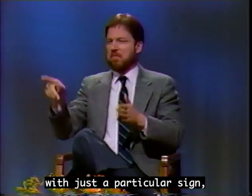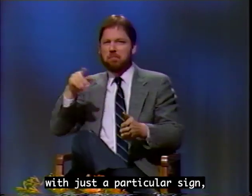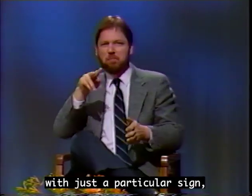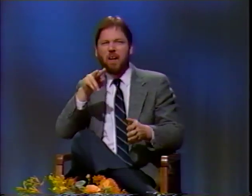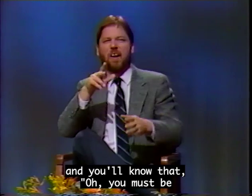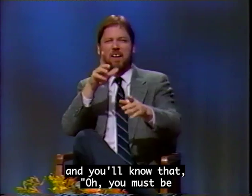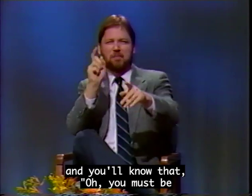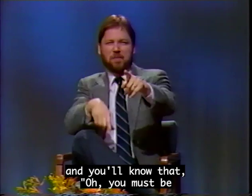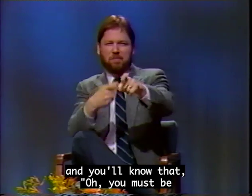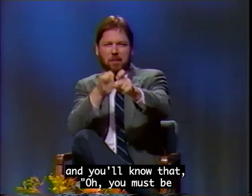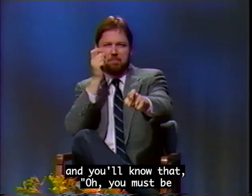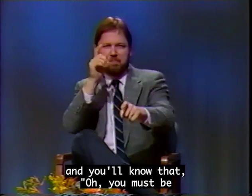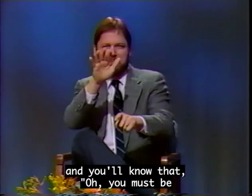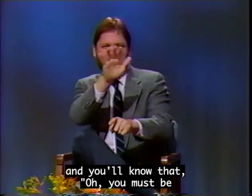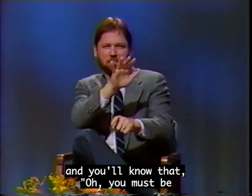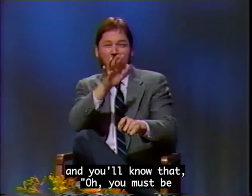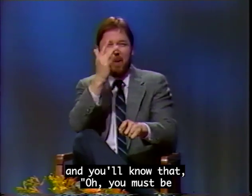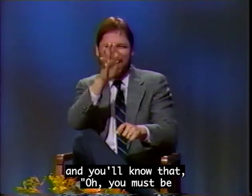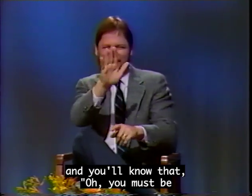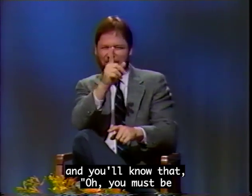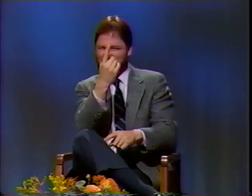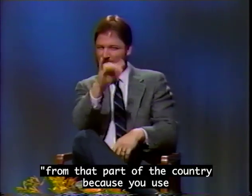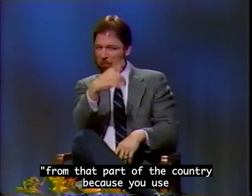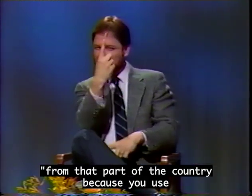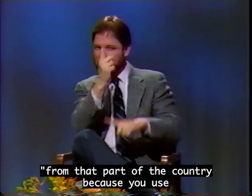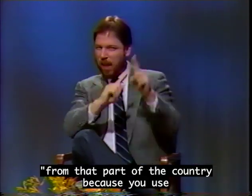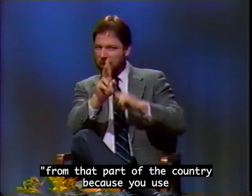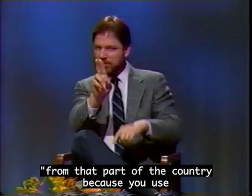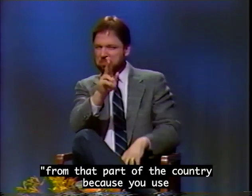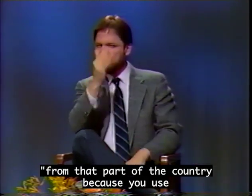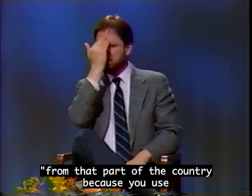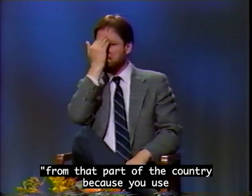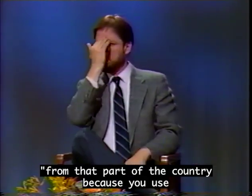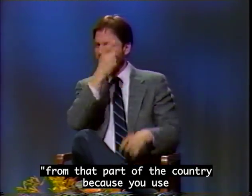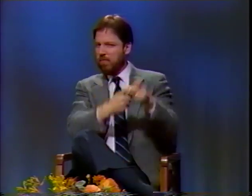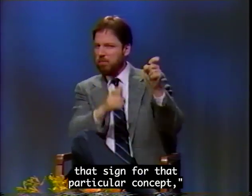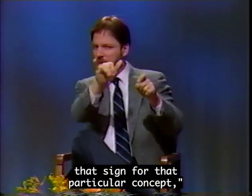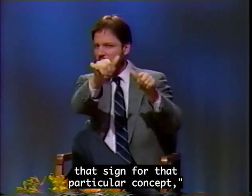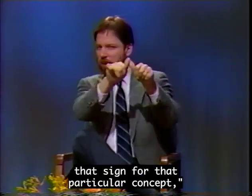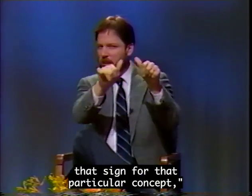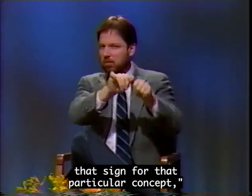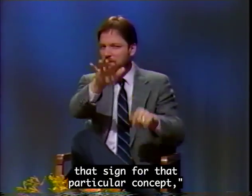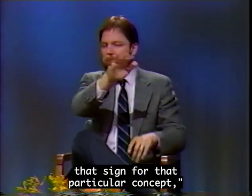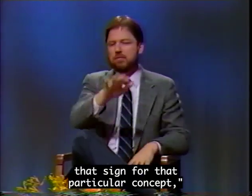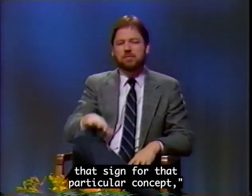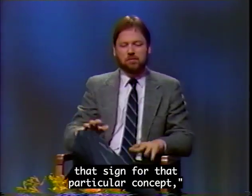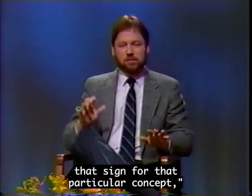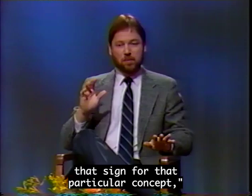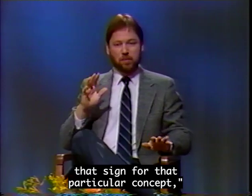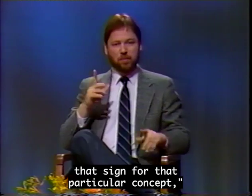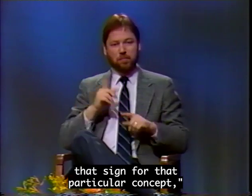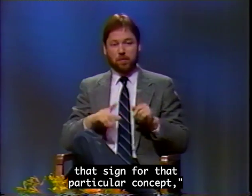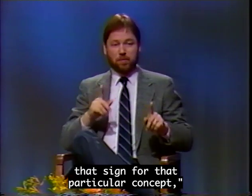sign, and you'll know that, oh, you must be from that part of the country because you use that sign for that